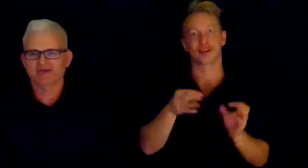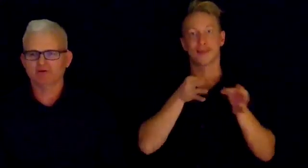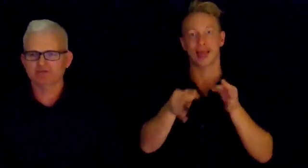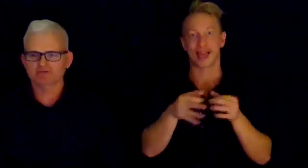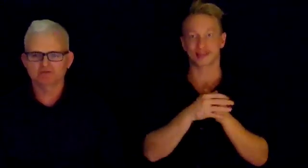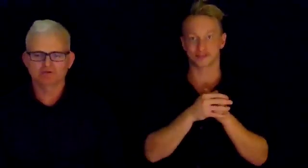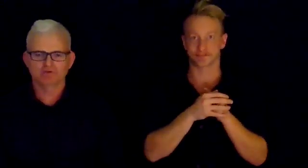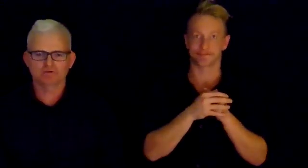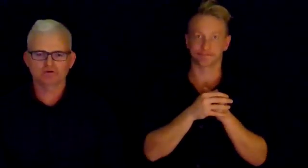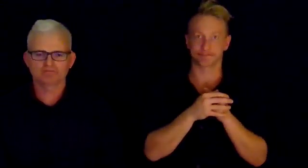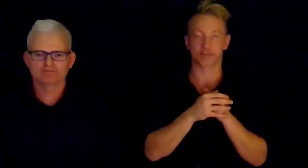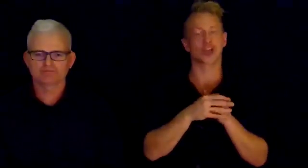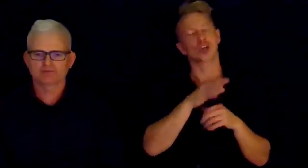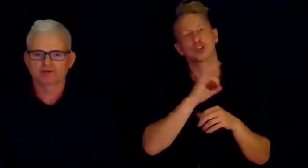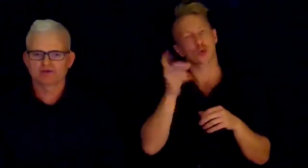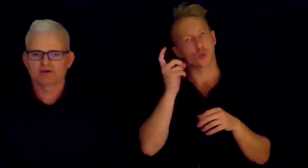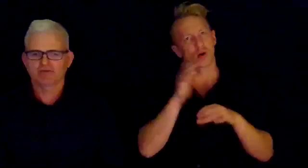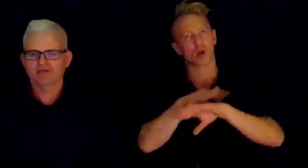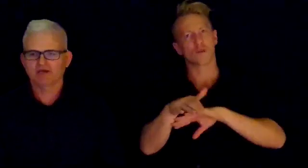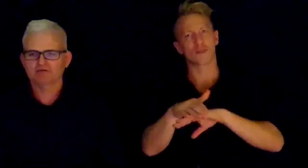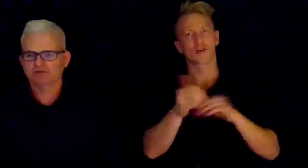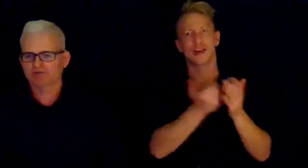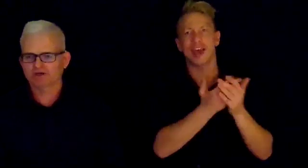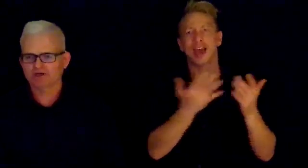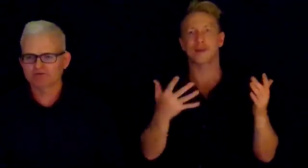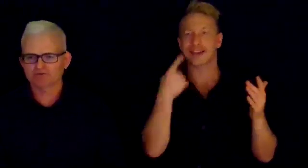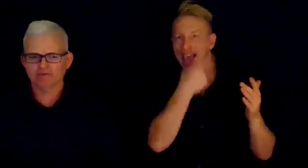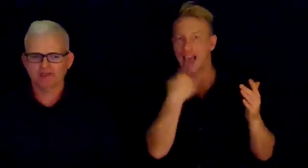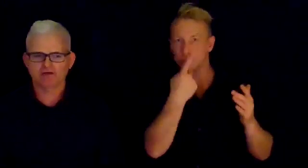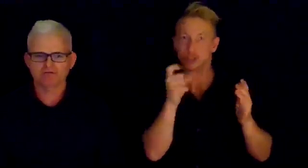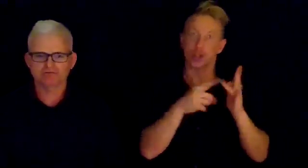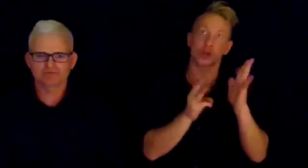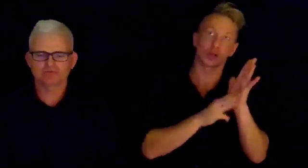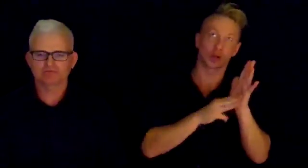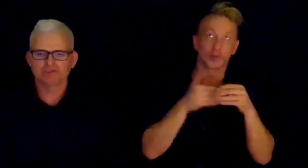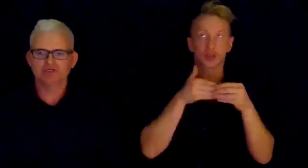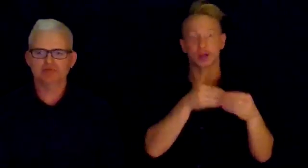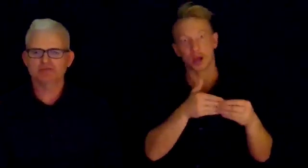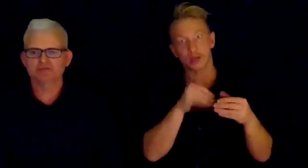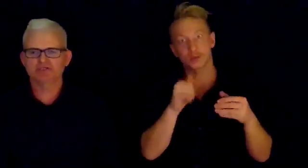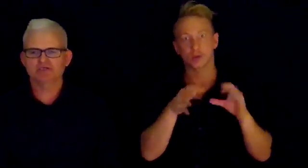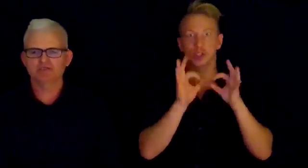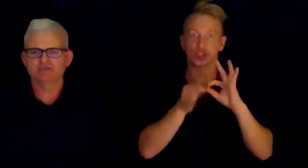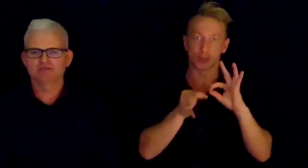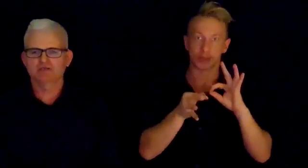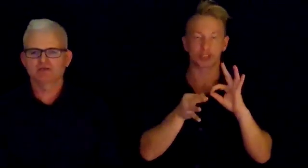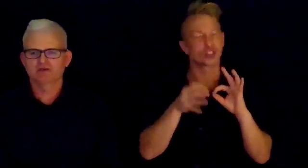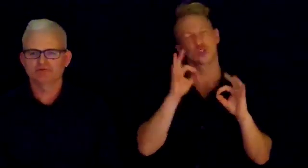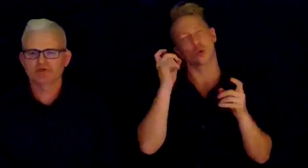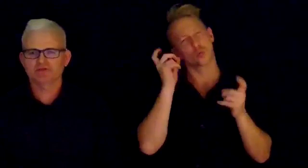how many hours or how many hours comm guides or how many hours of interpreters you